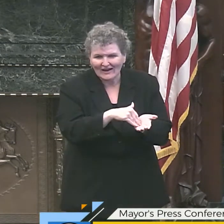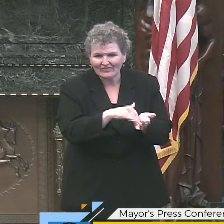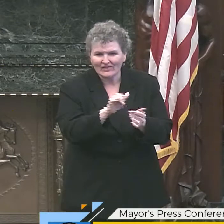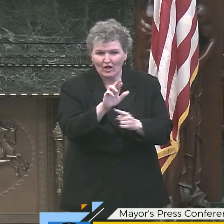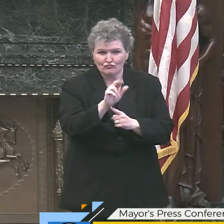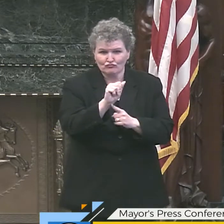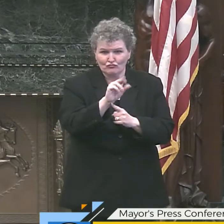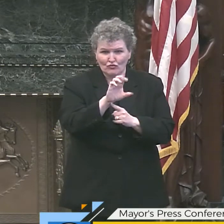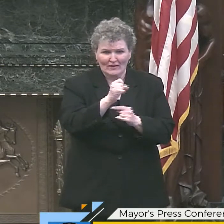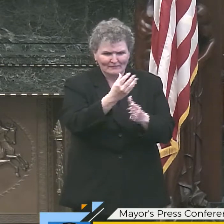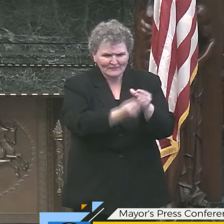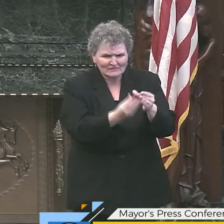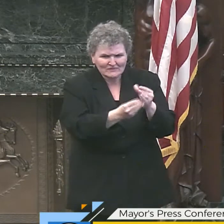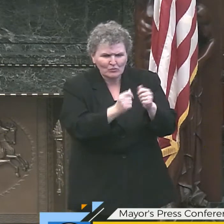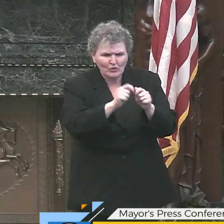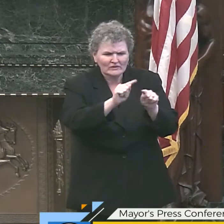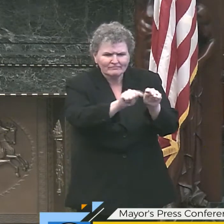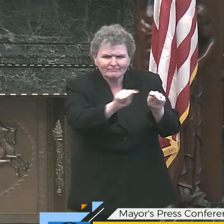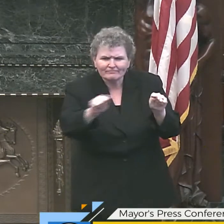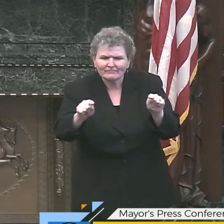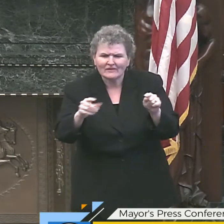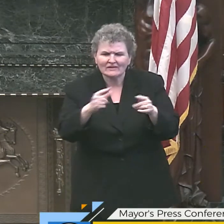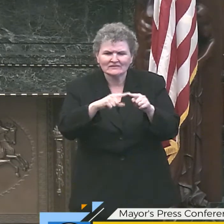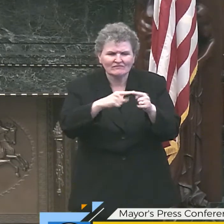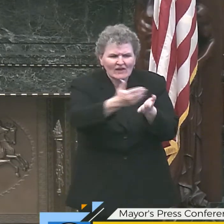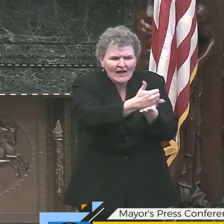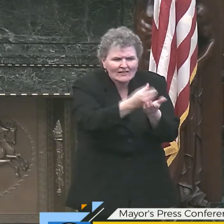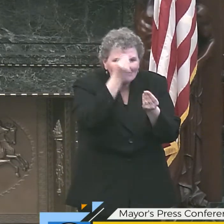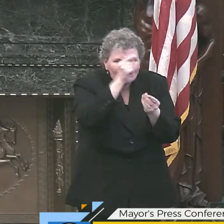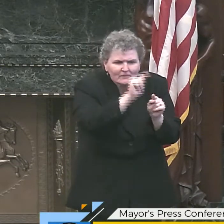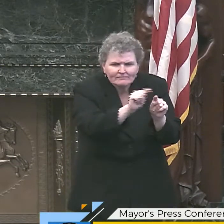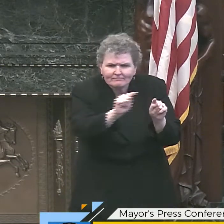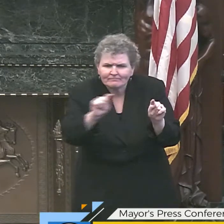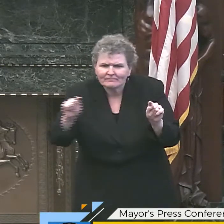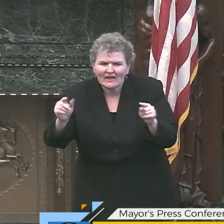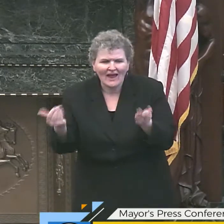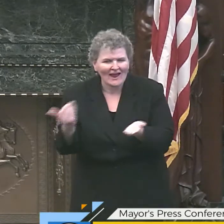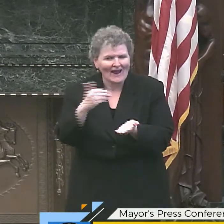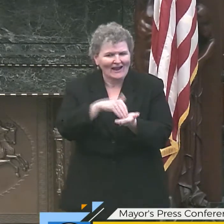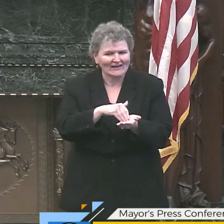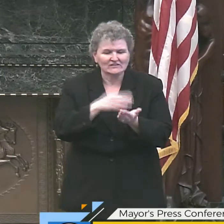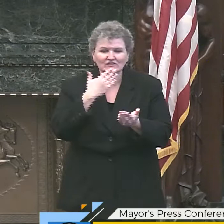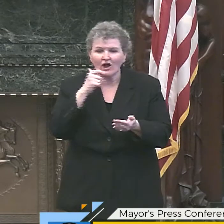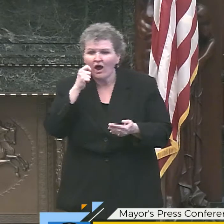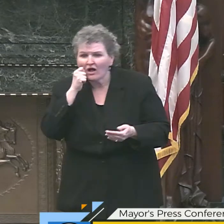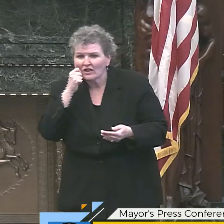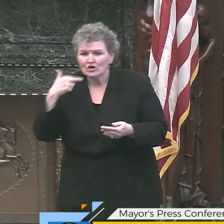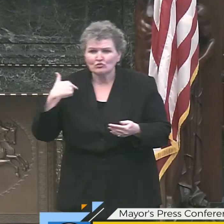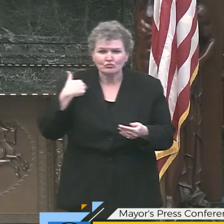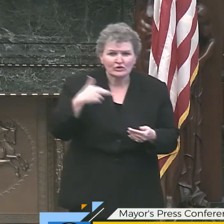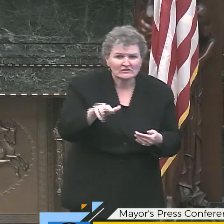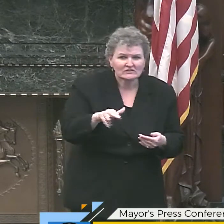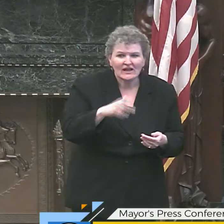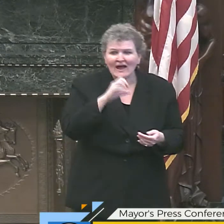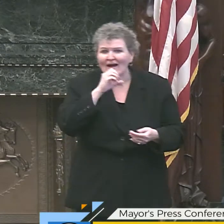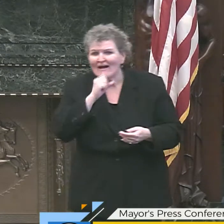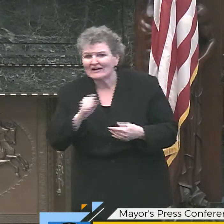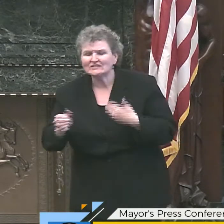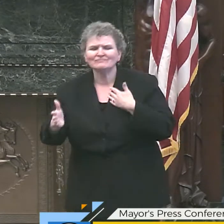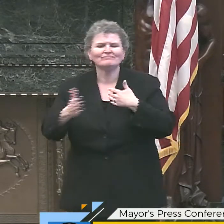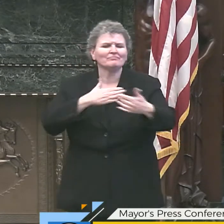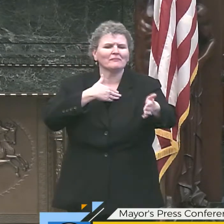much emphasis on this, but I do want to drive home the point that this virus does not discriminate. Every racial group and every person in this city is at